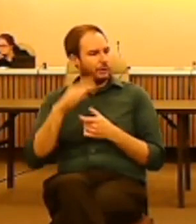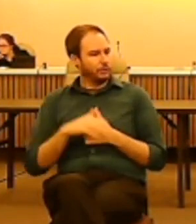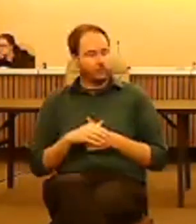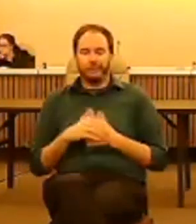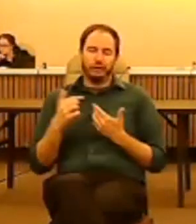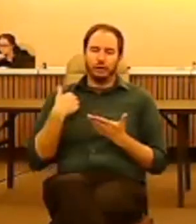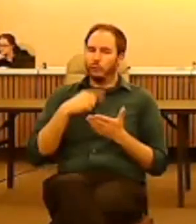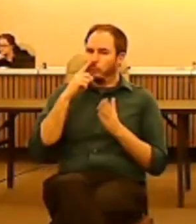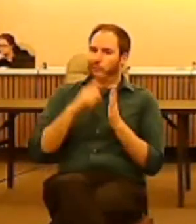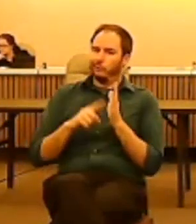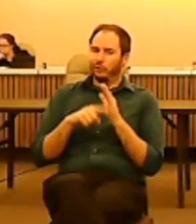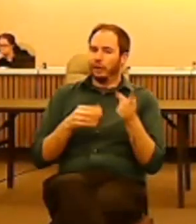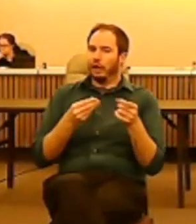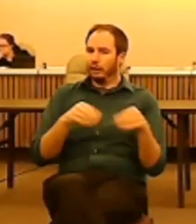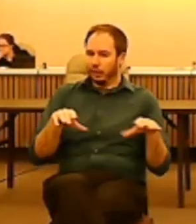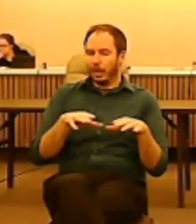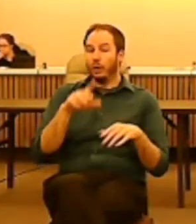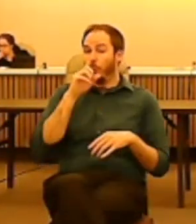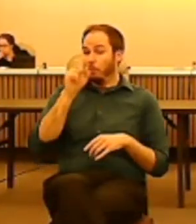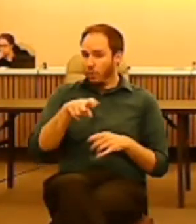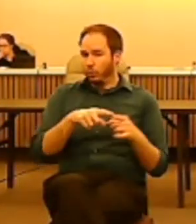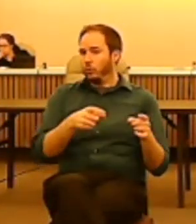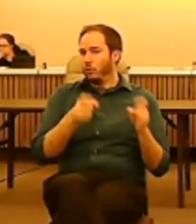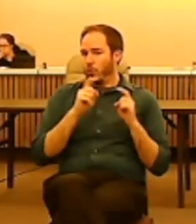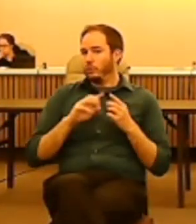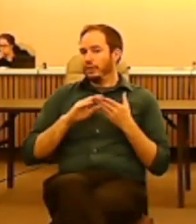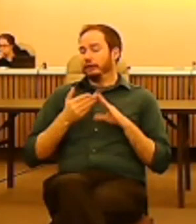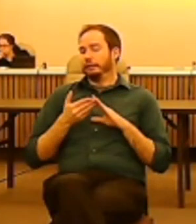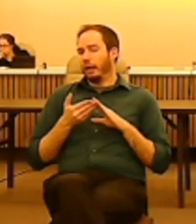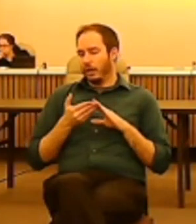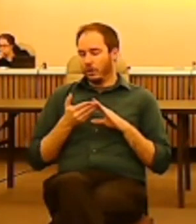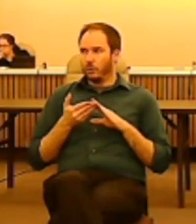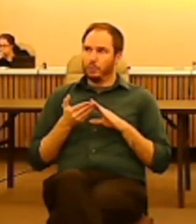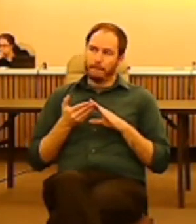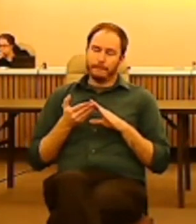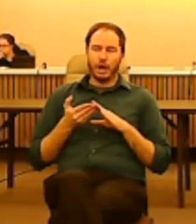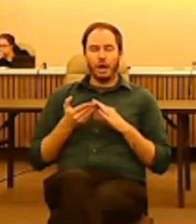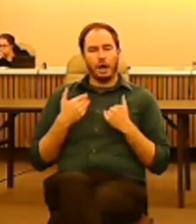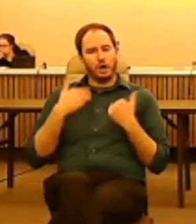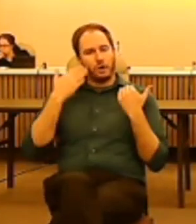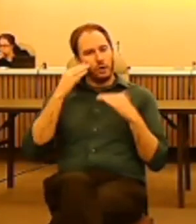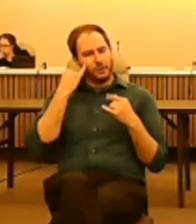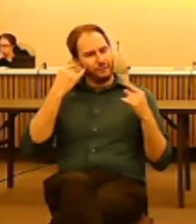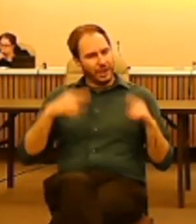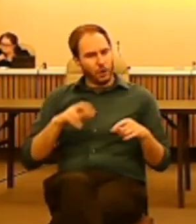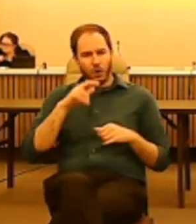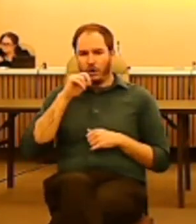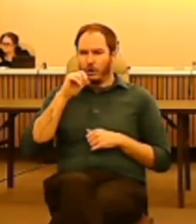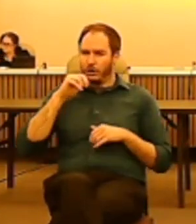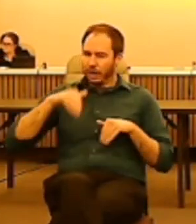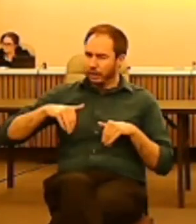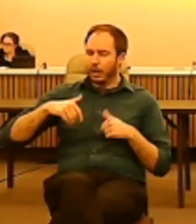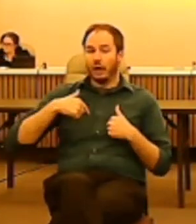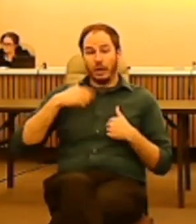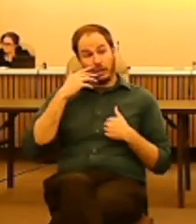so we'll have to take a look at that. That land was to be donated to the town. I don't know if it's happened yet, but once that's